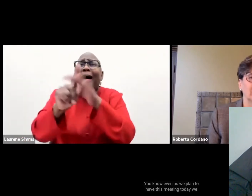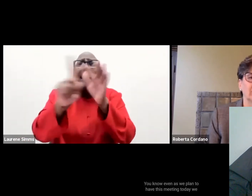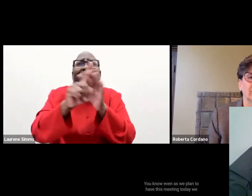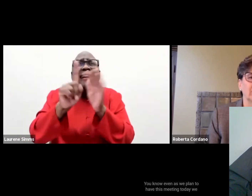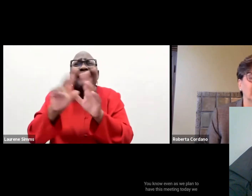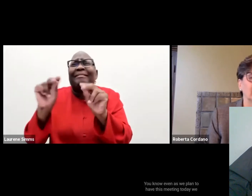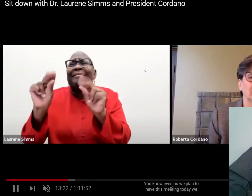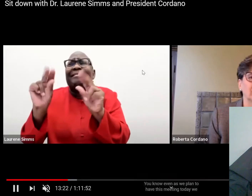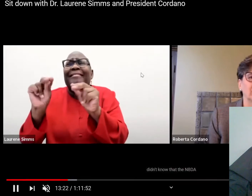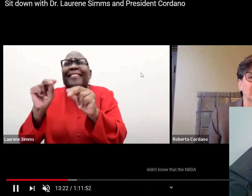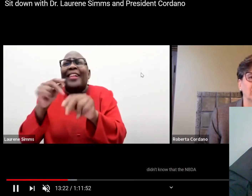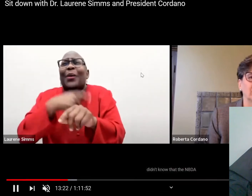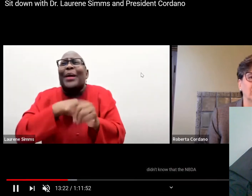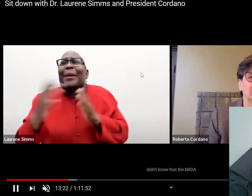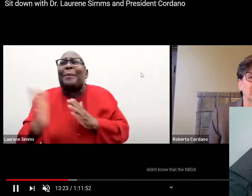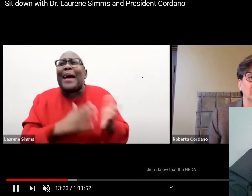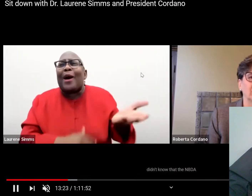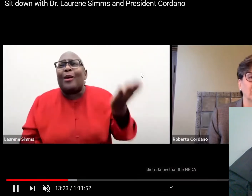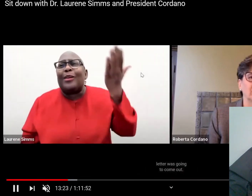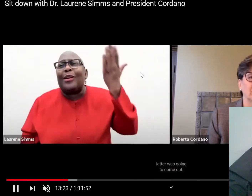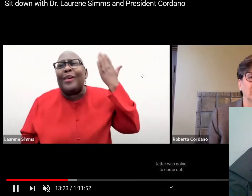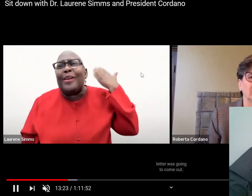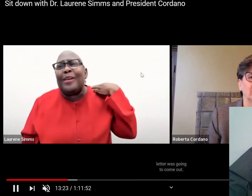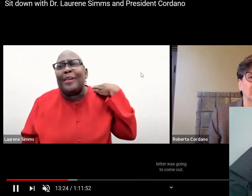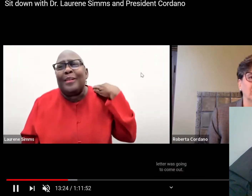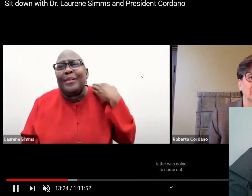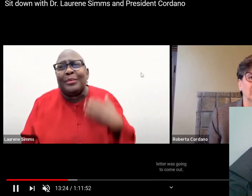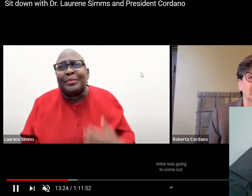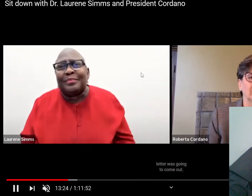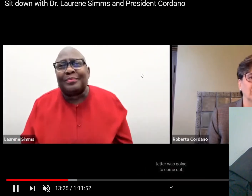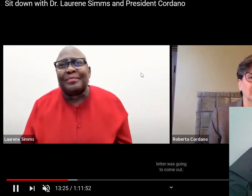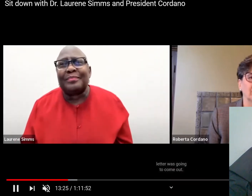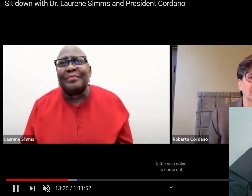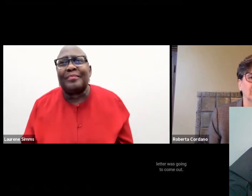Even as we planned this meeting,